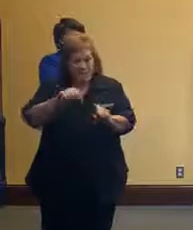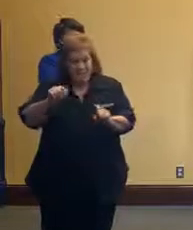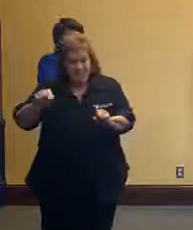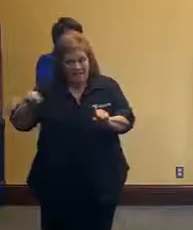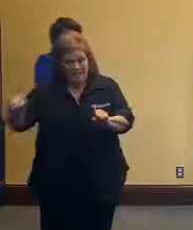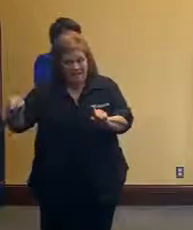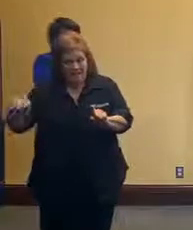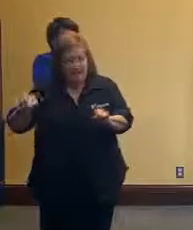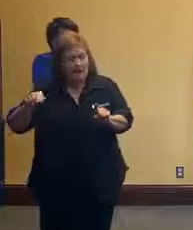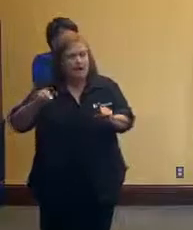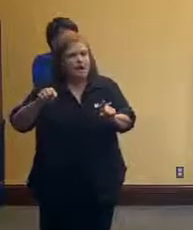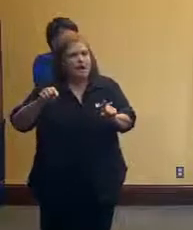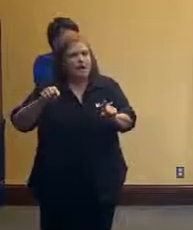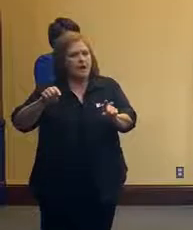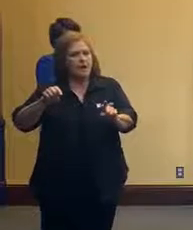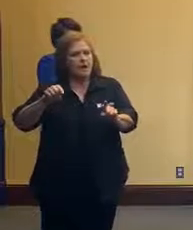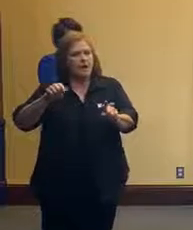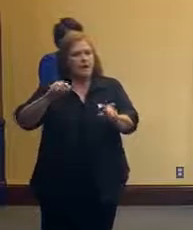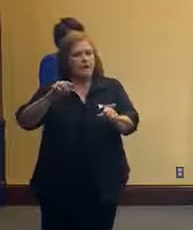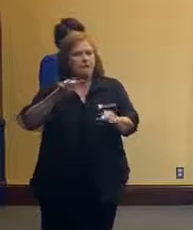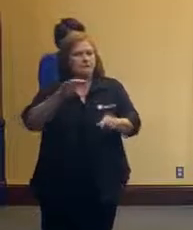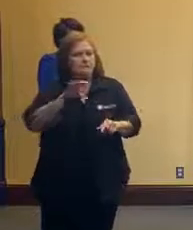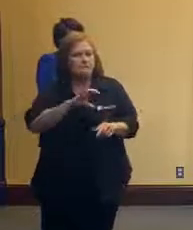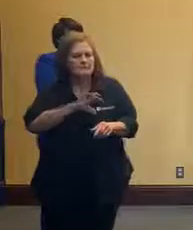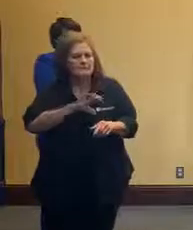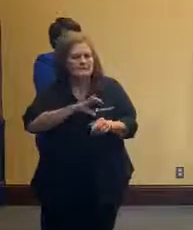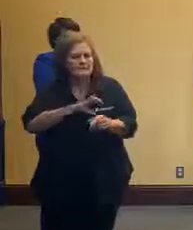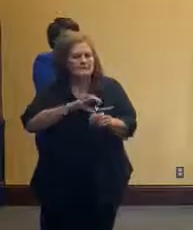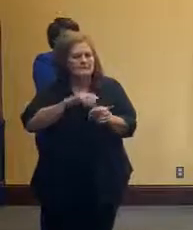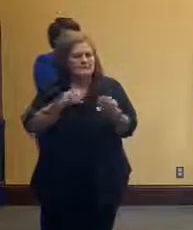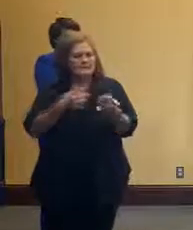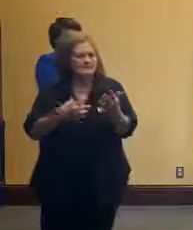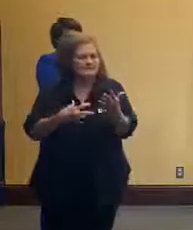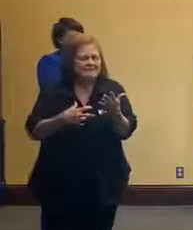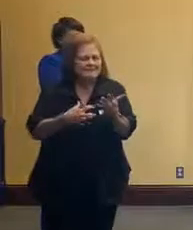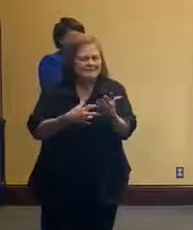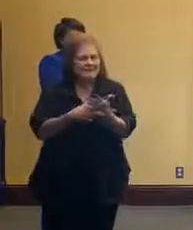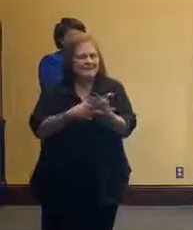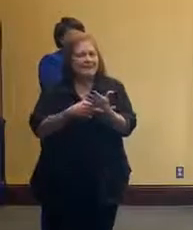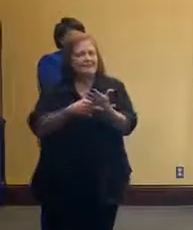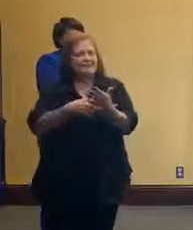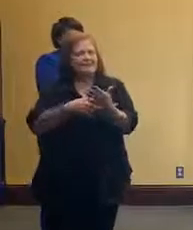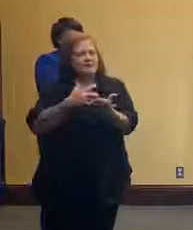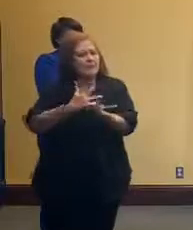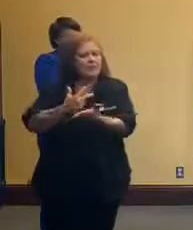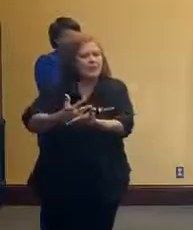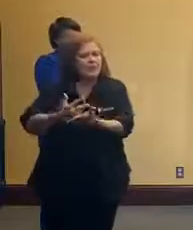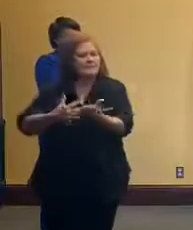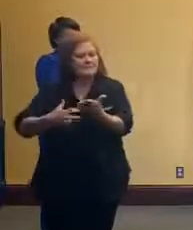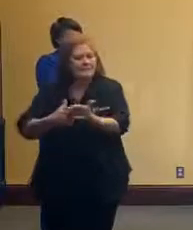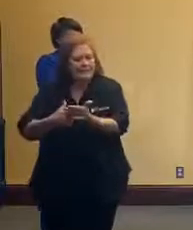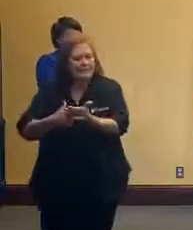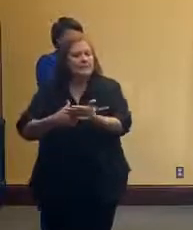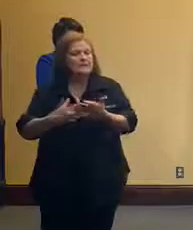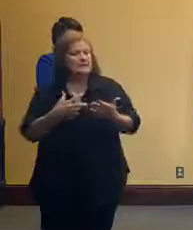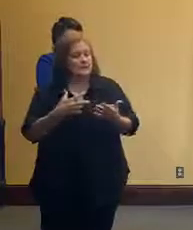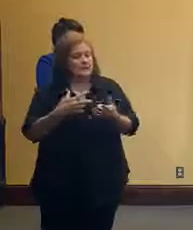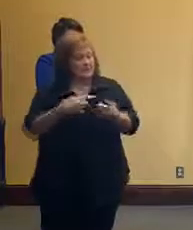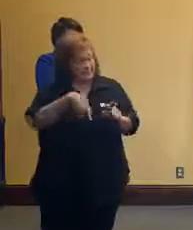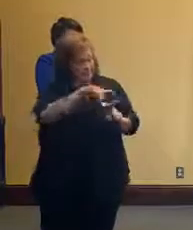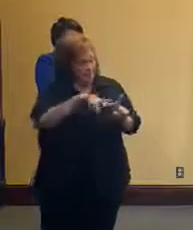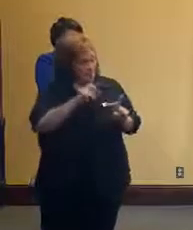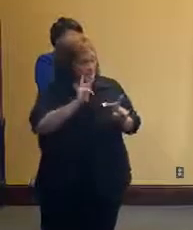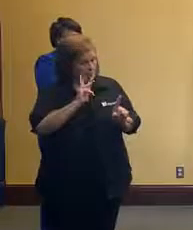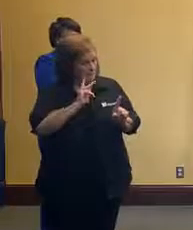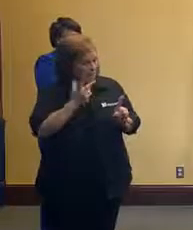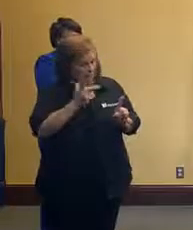the public is home more often? And you have to look at those at a different scaled basis, certainly to understand where you're going for